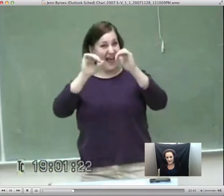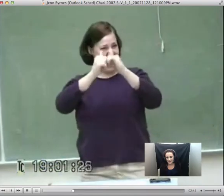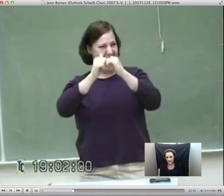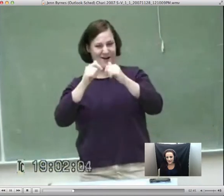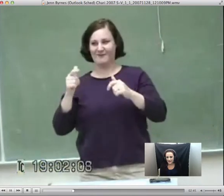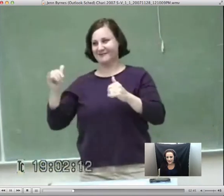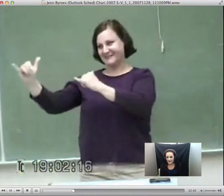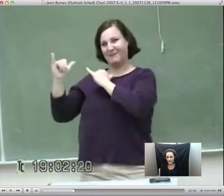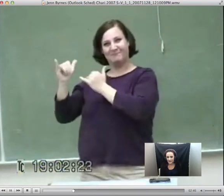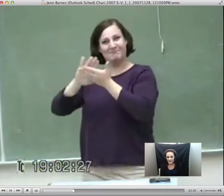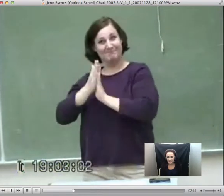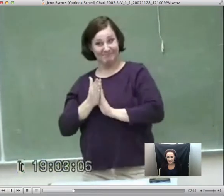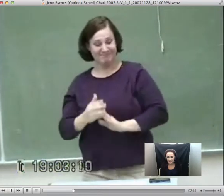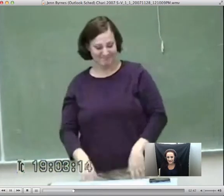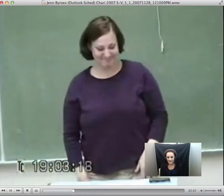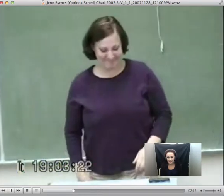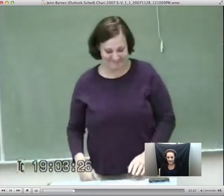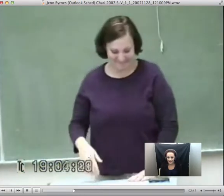So anyway, I want to explain how